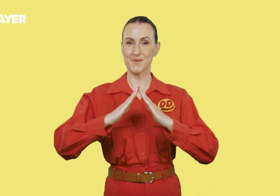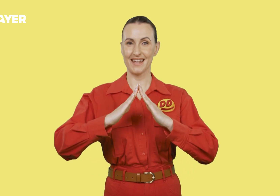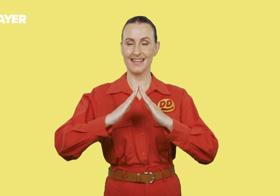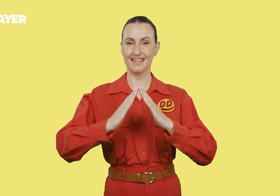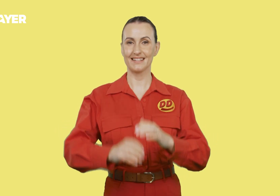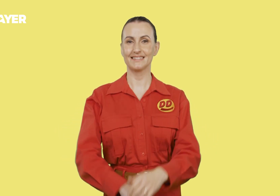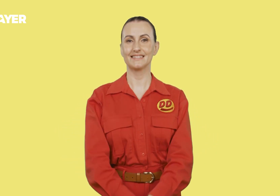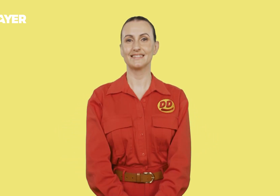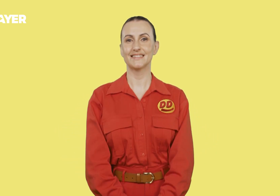Library.